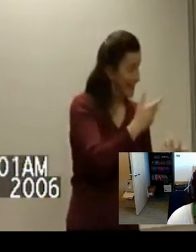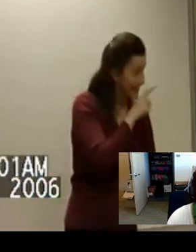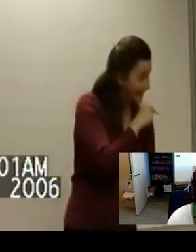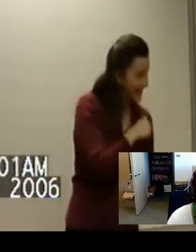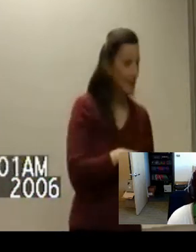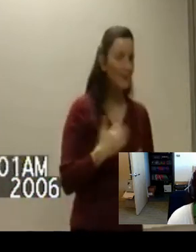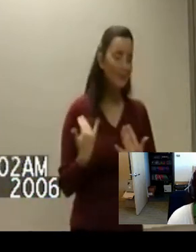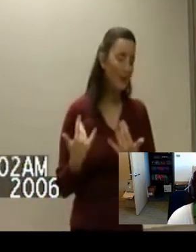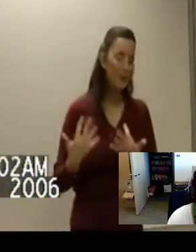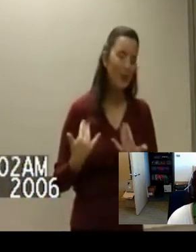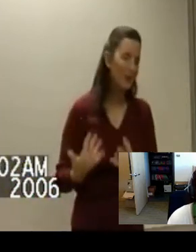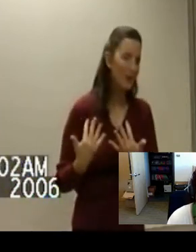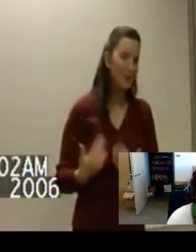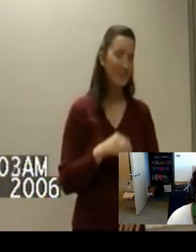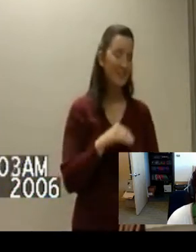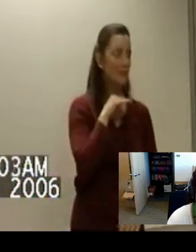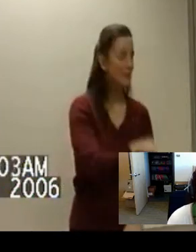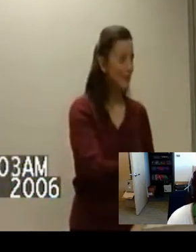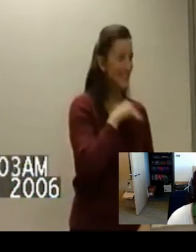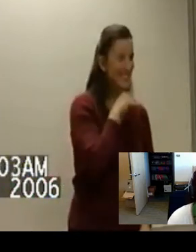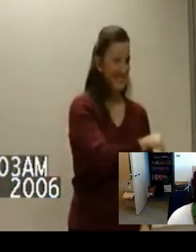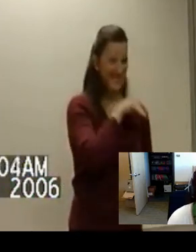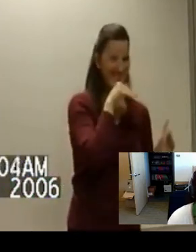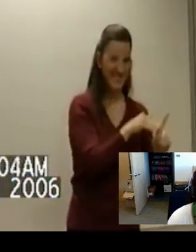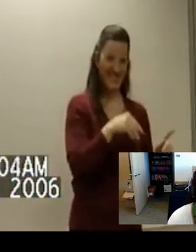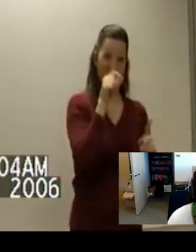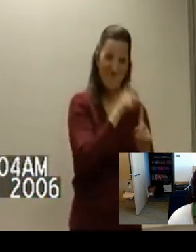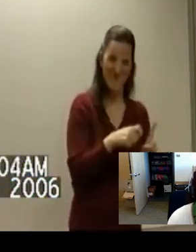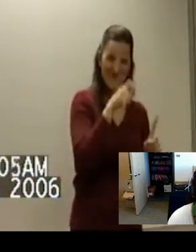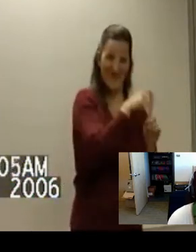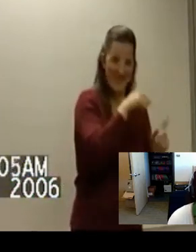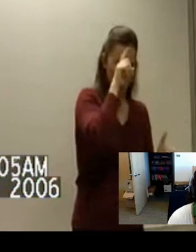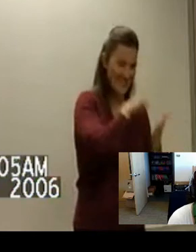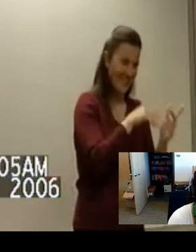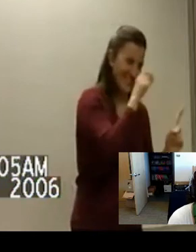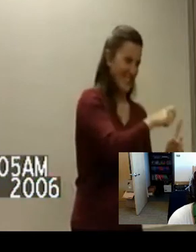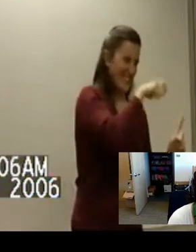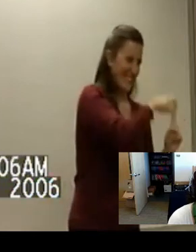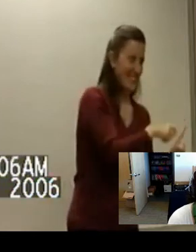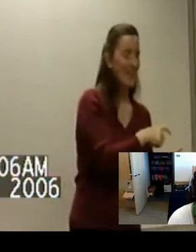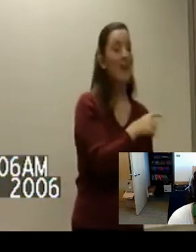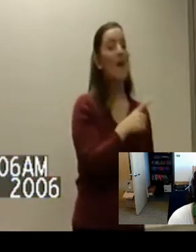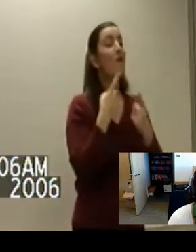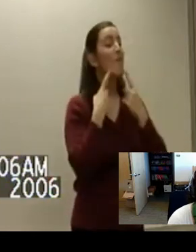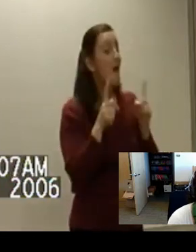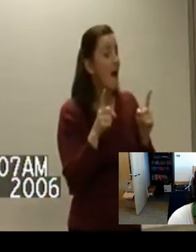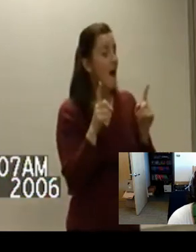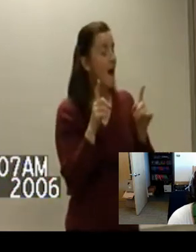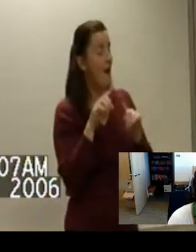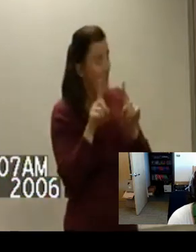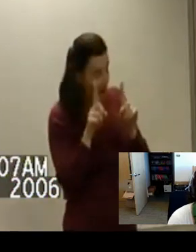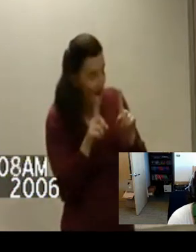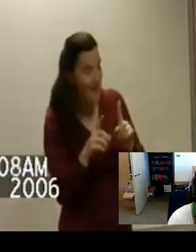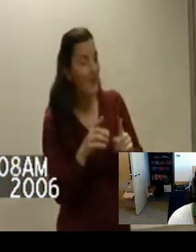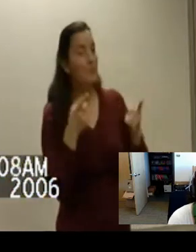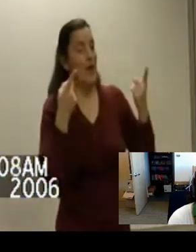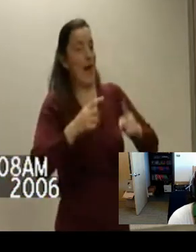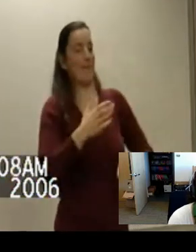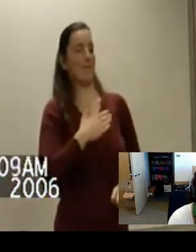to be summertime, and I asked my husband again about the chicken coop. Kept bugging him and bugging him about it. He kept saying, no, let's wait. And then finally,